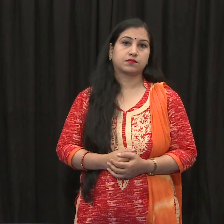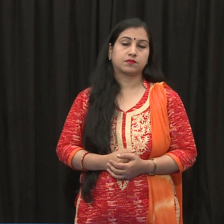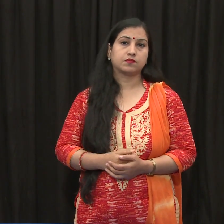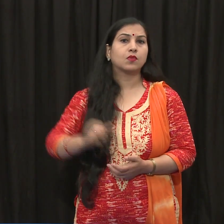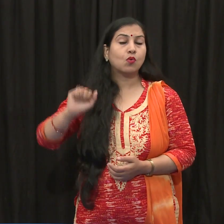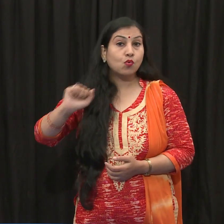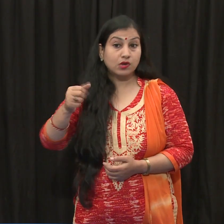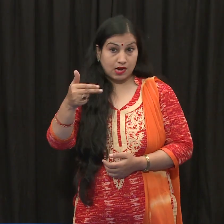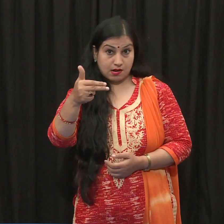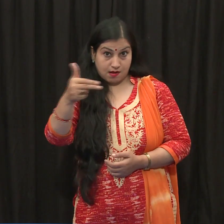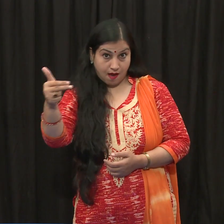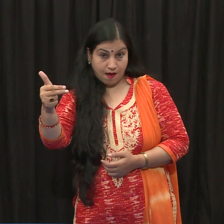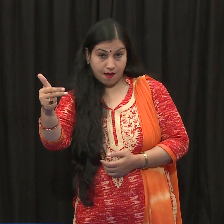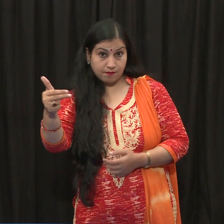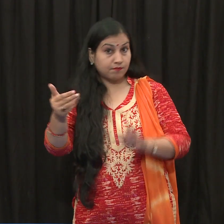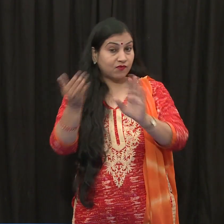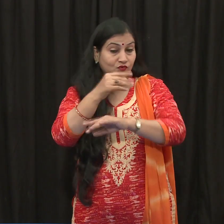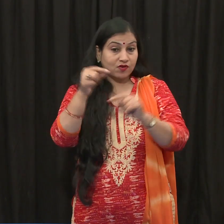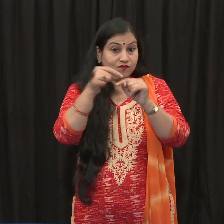her name in the voter list.